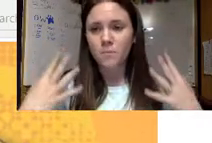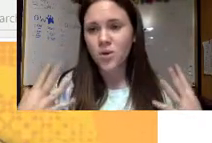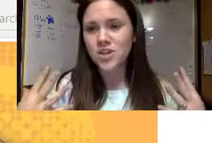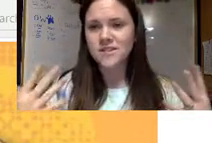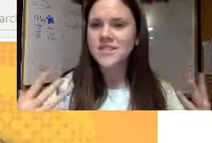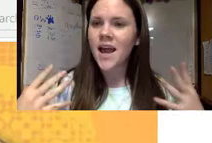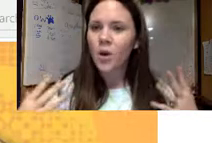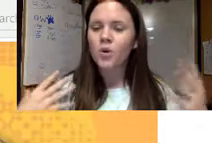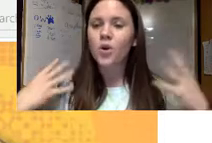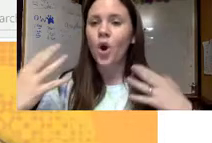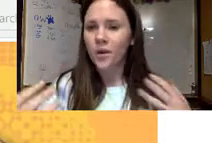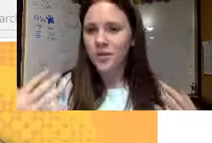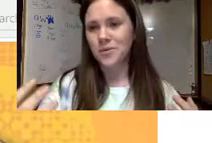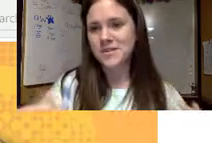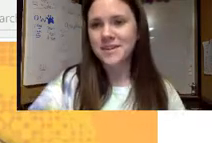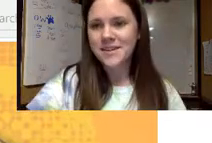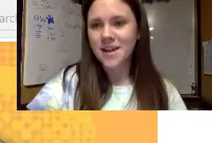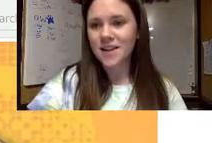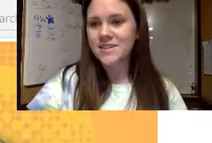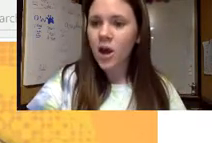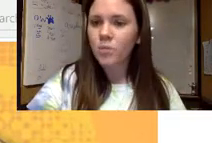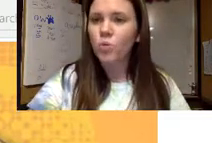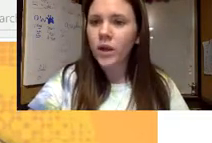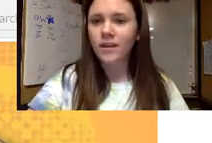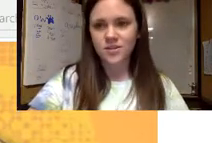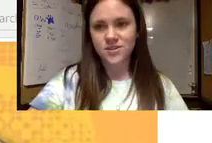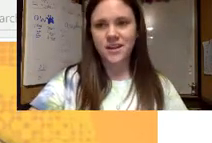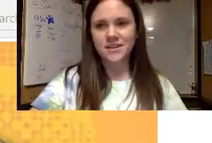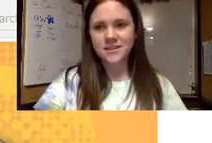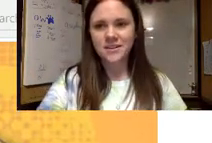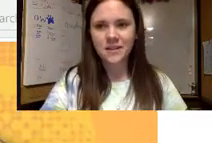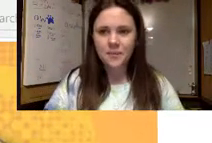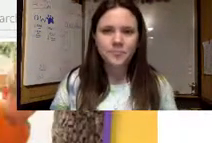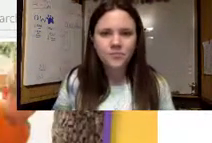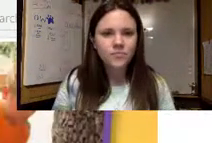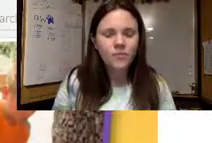your emotions to help go with those signs, to help you really understand.